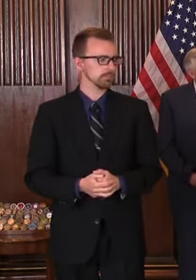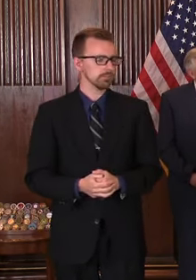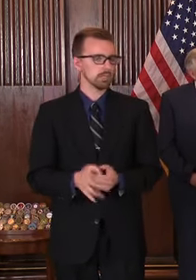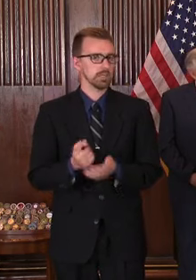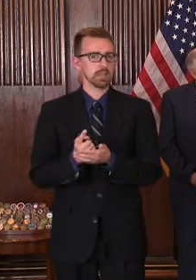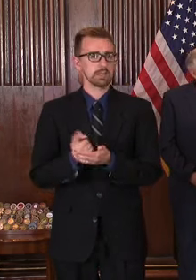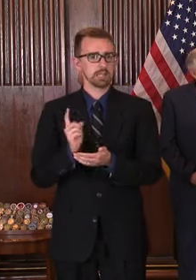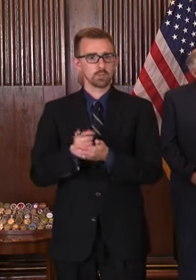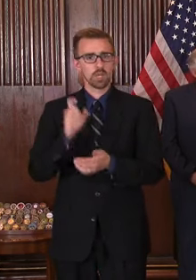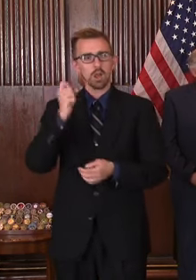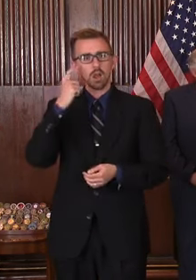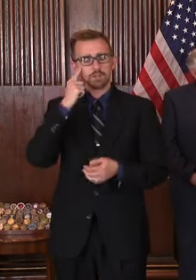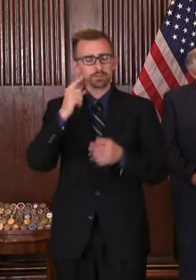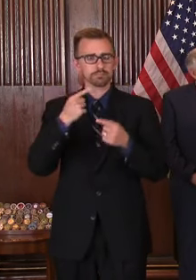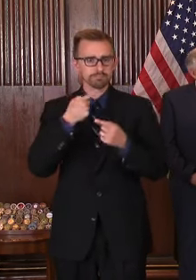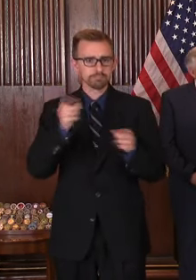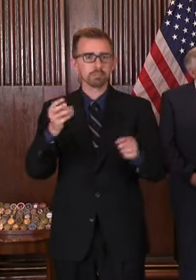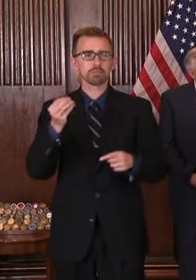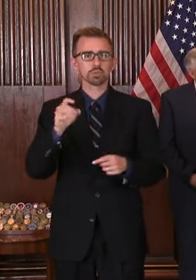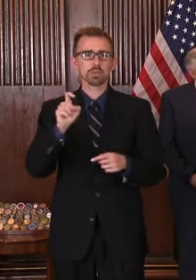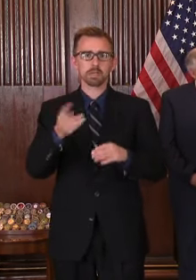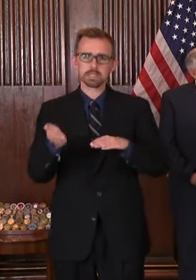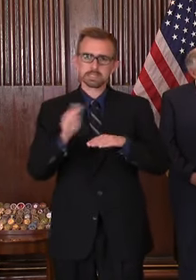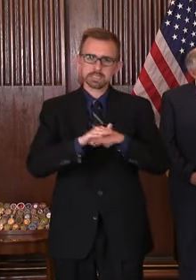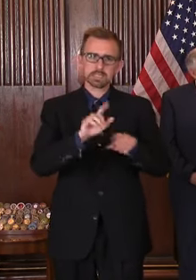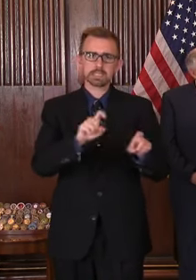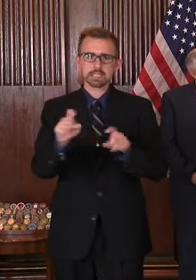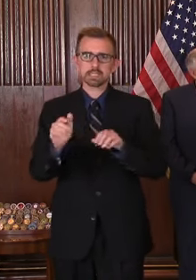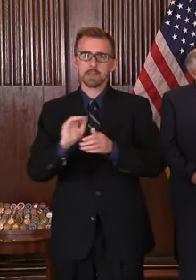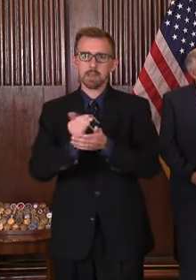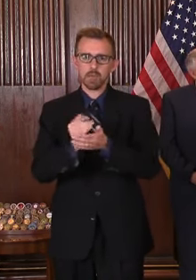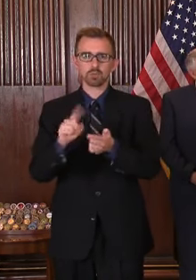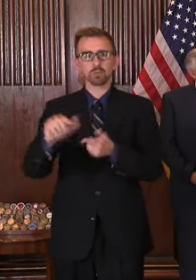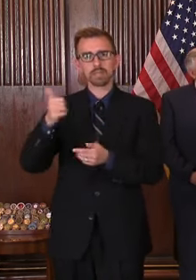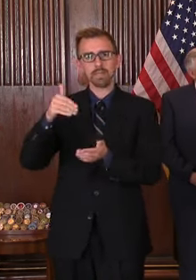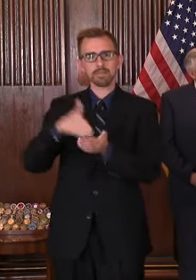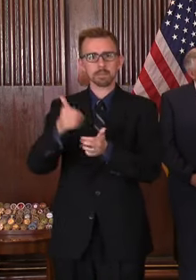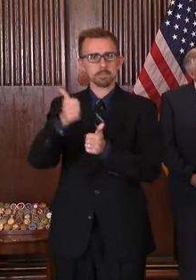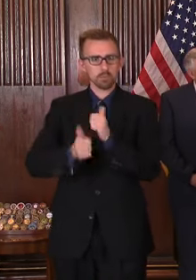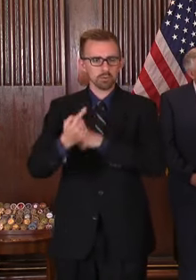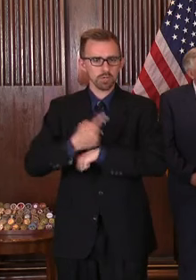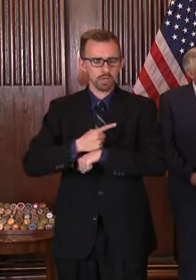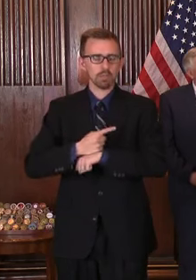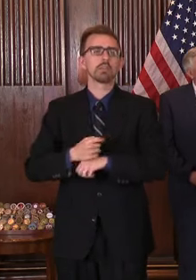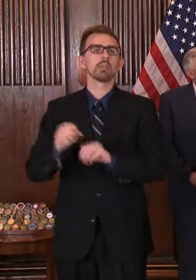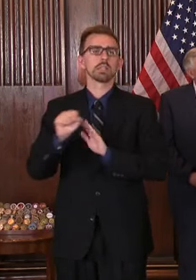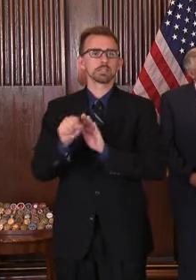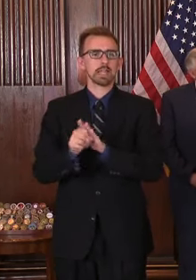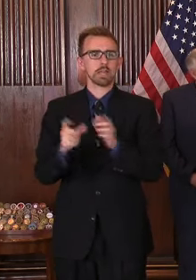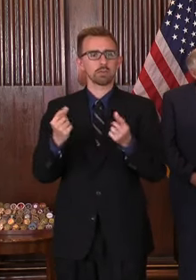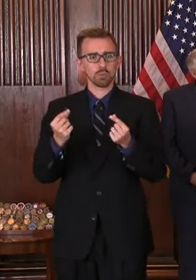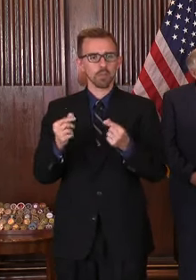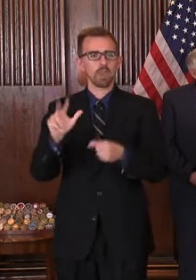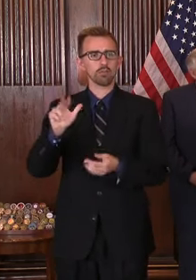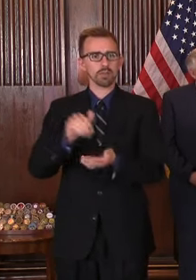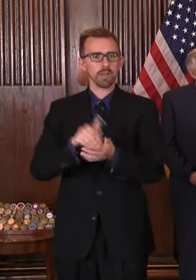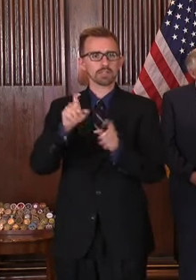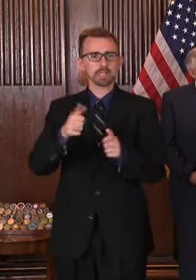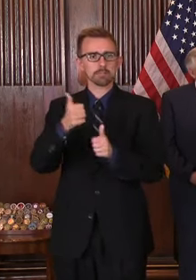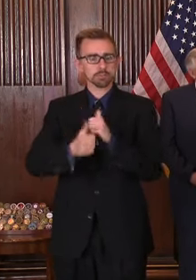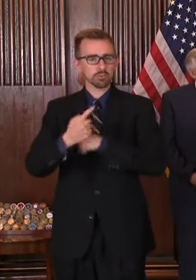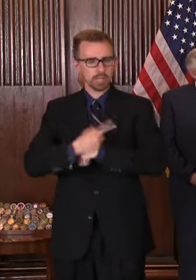Last week, Governor Parson said Missouri must increase testing to 10,000 a day and that the state was performing about 3,000 tests a day and